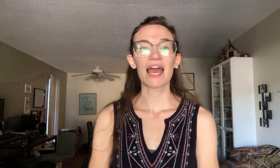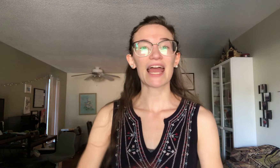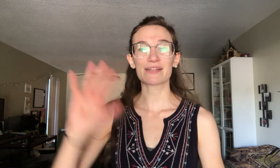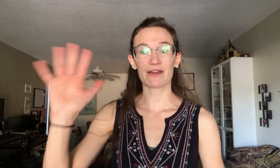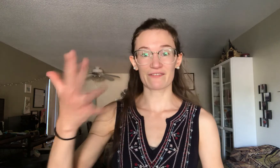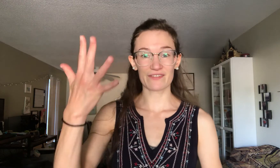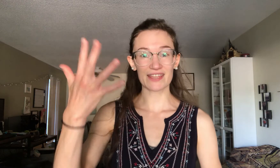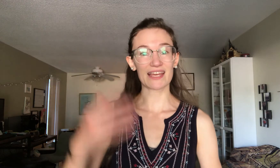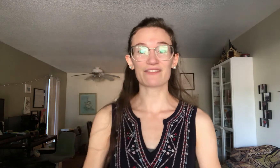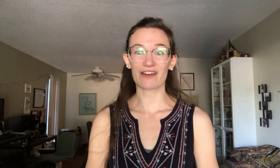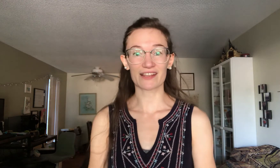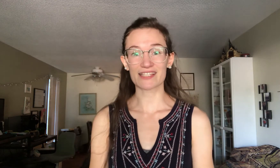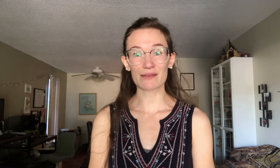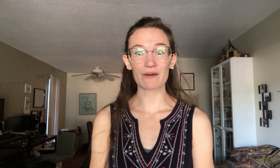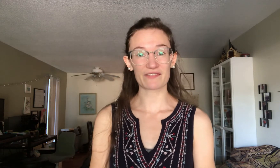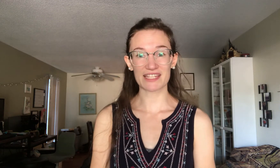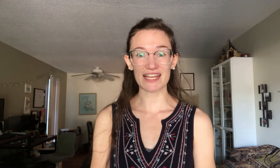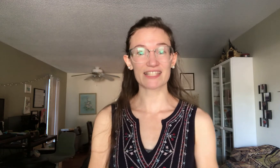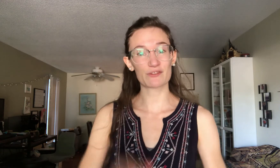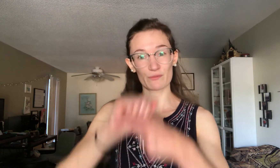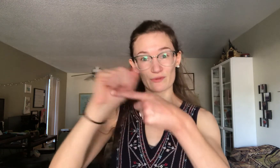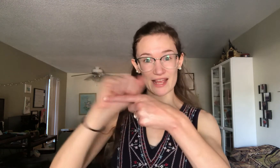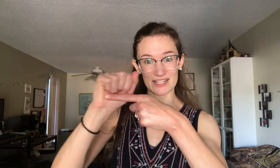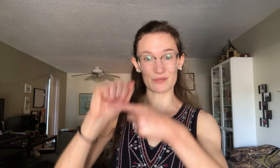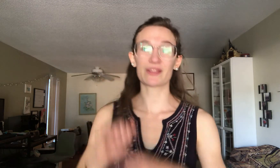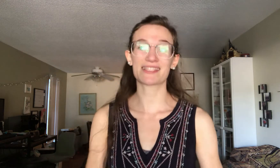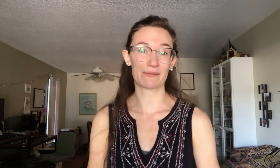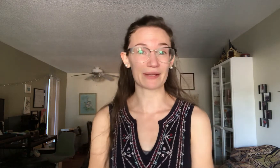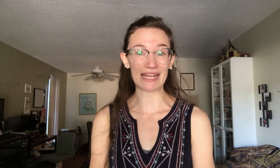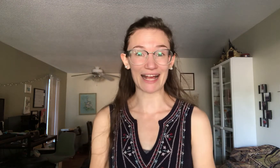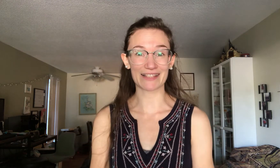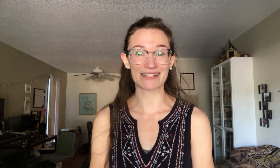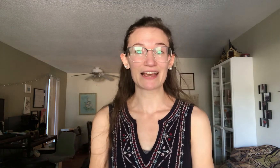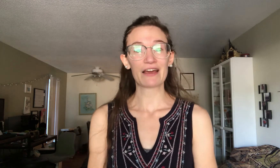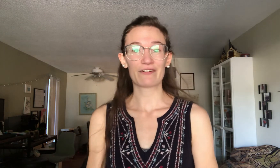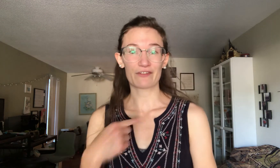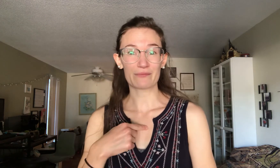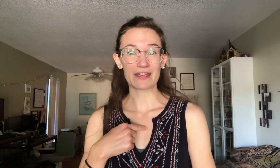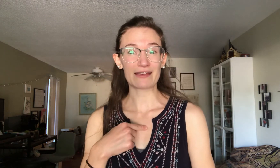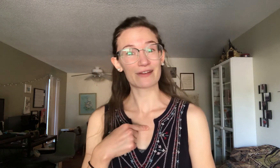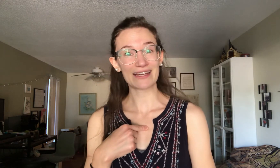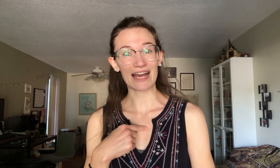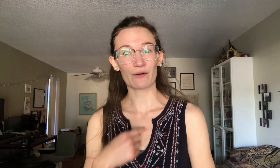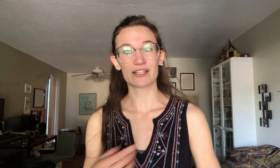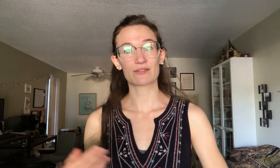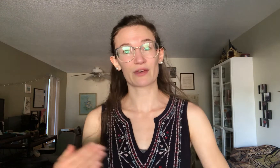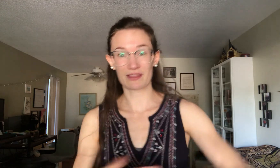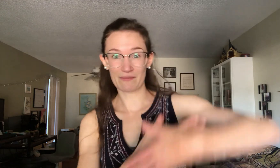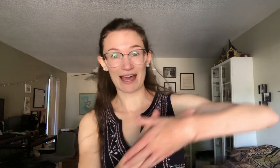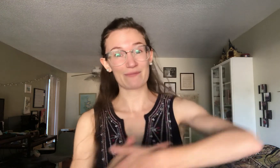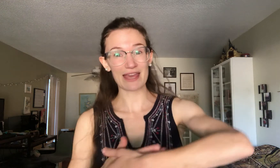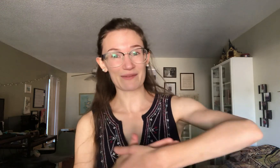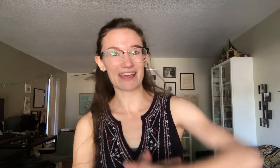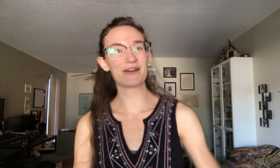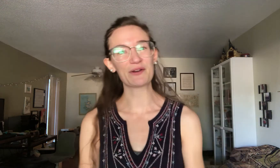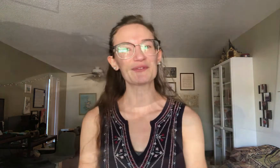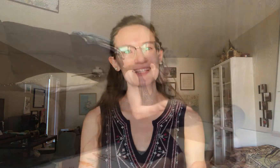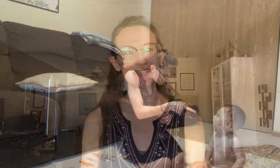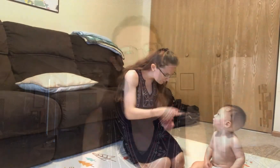And my fifth and final tip of the day is to practice with somebody else. For me right now, it's with my baby, who doesn't